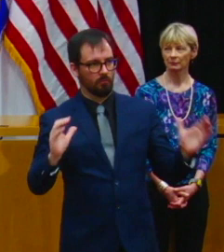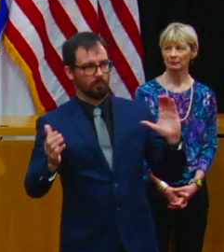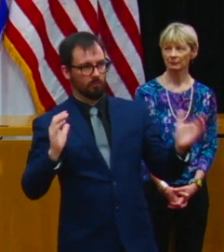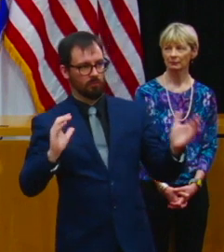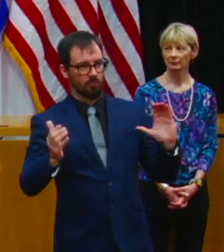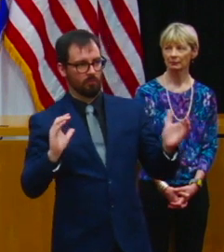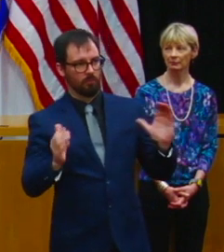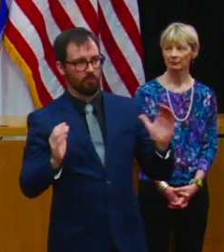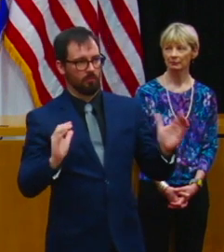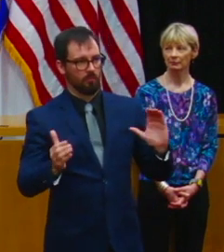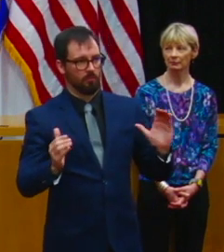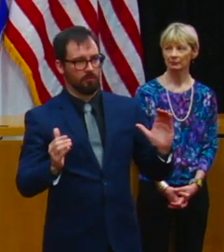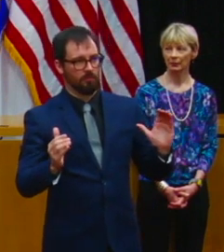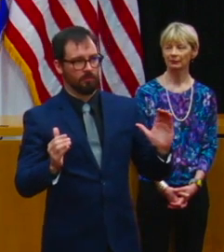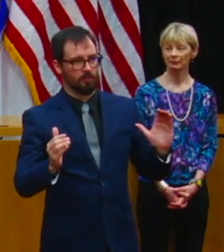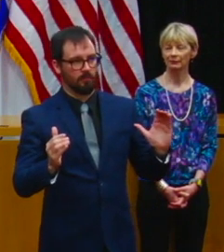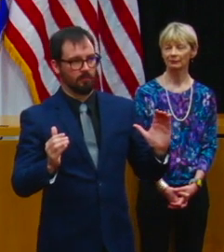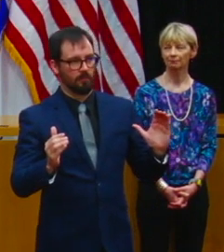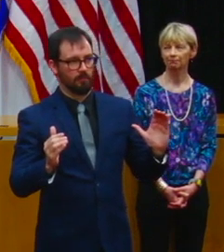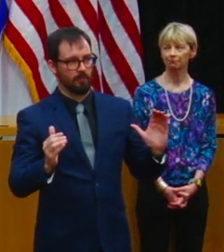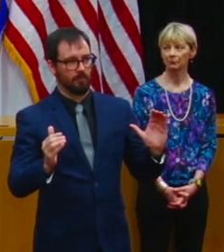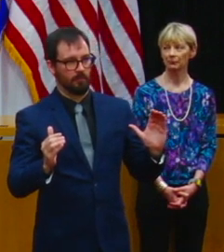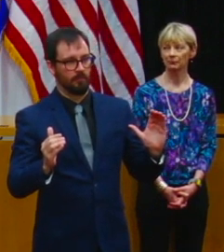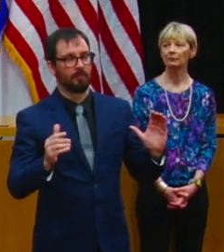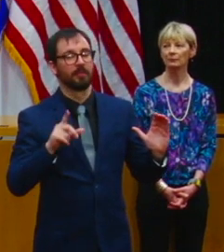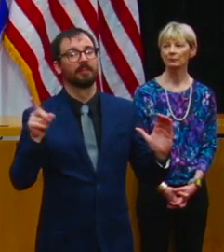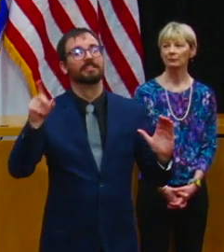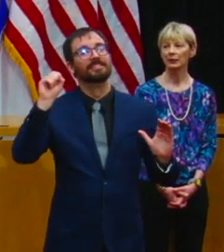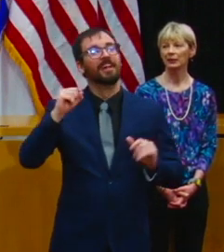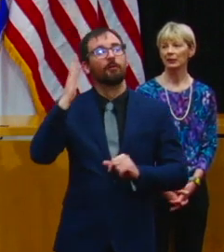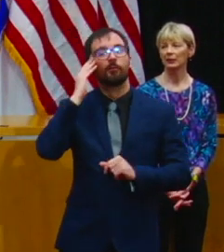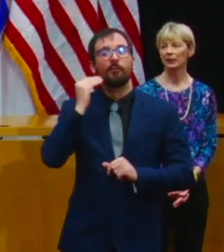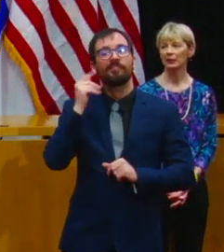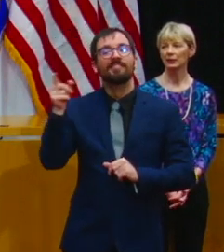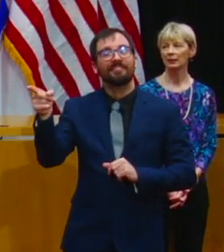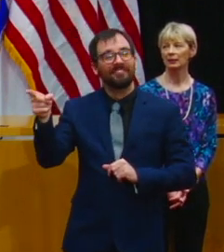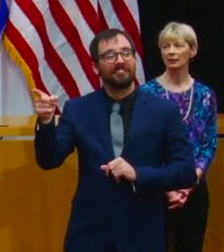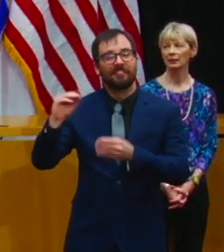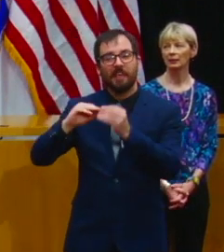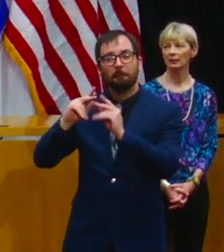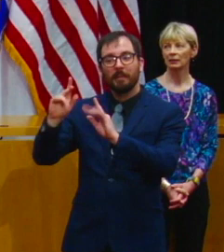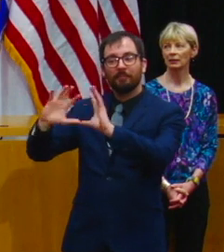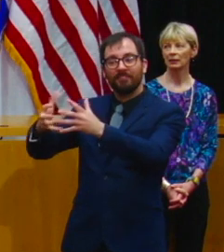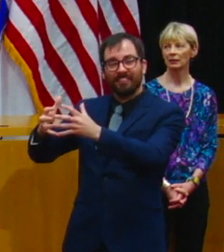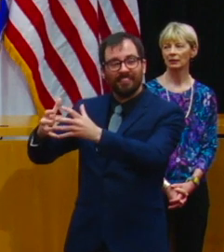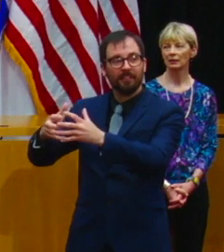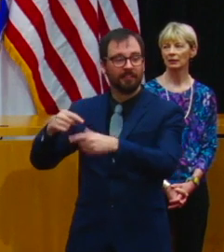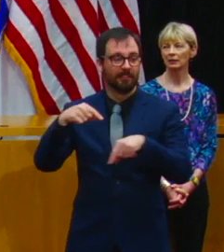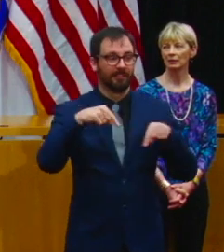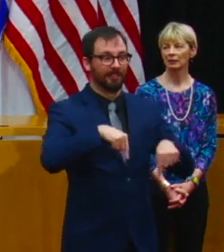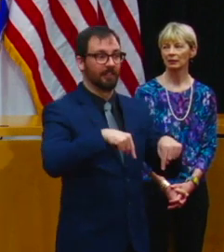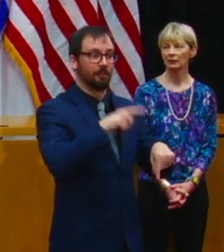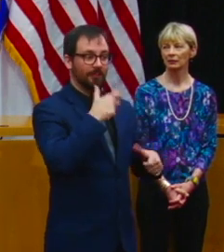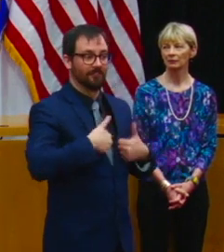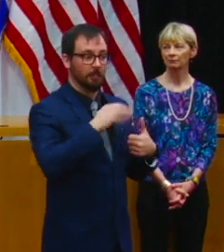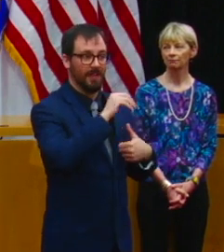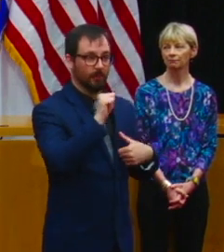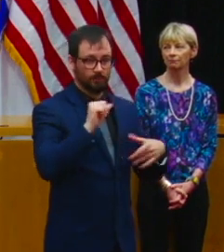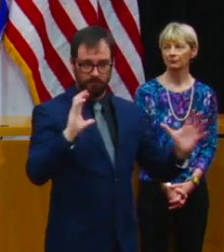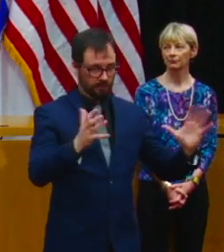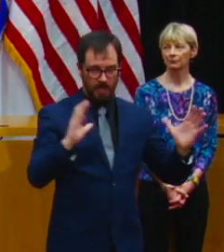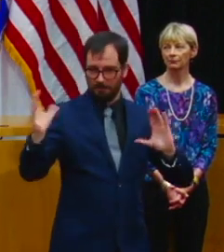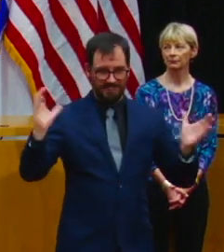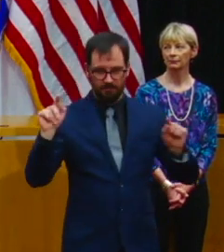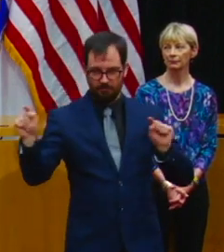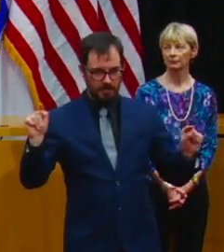the process. I fully expect you'll, I mean, if this goes according to plan, you know, I think what the